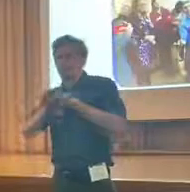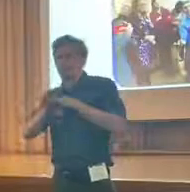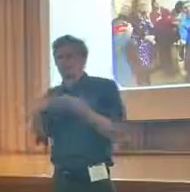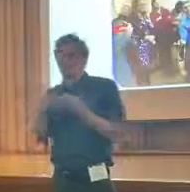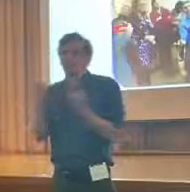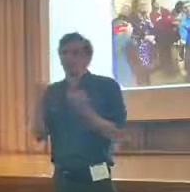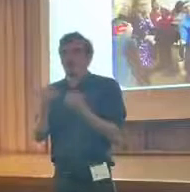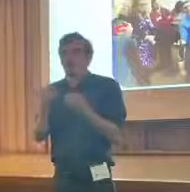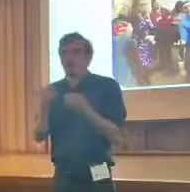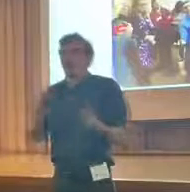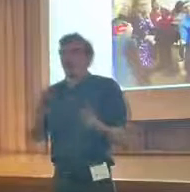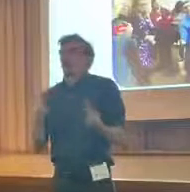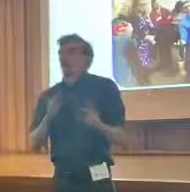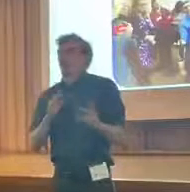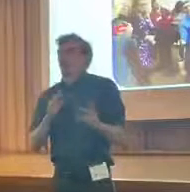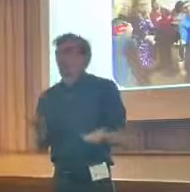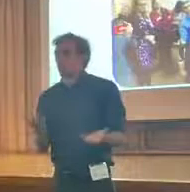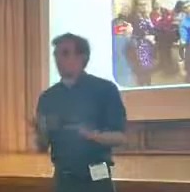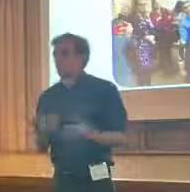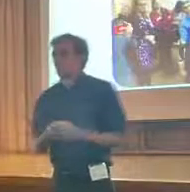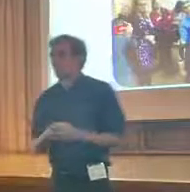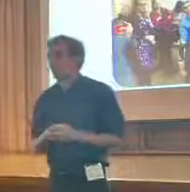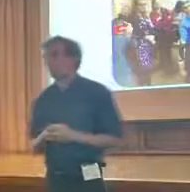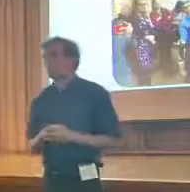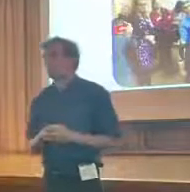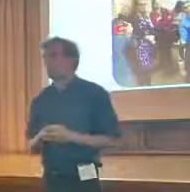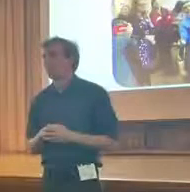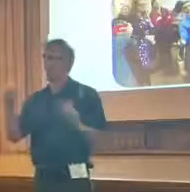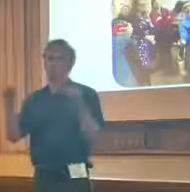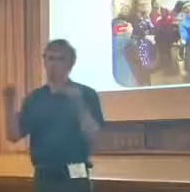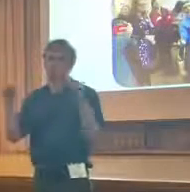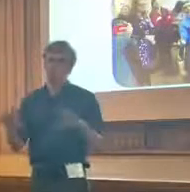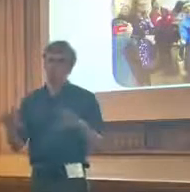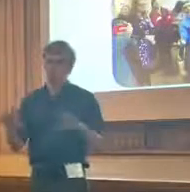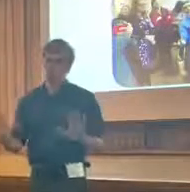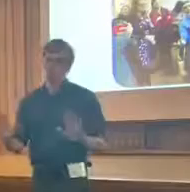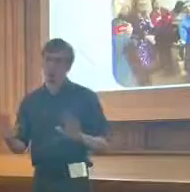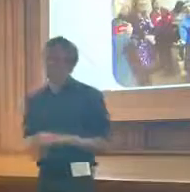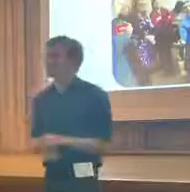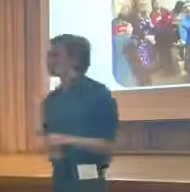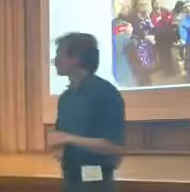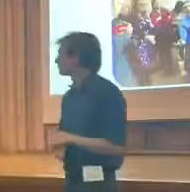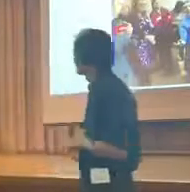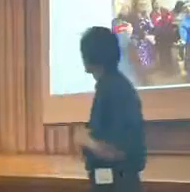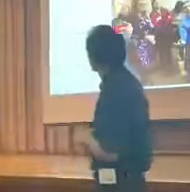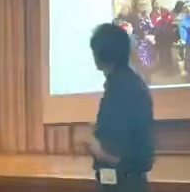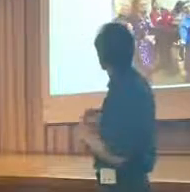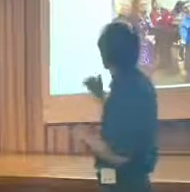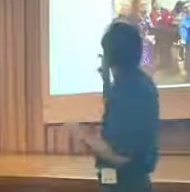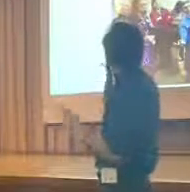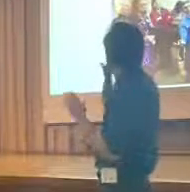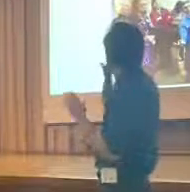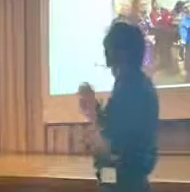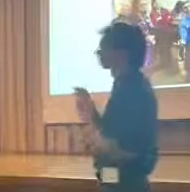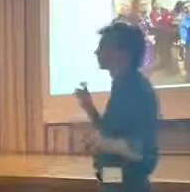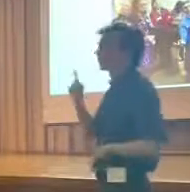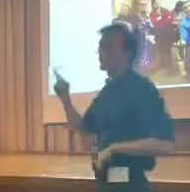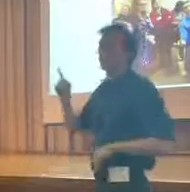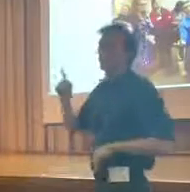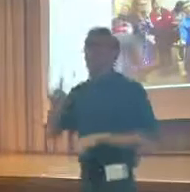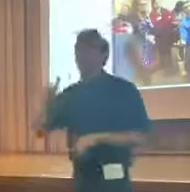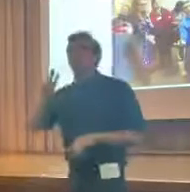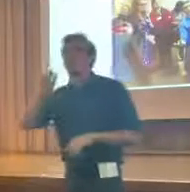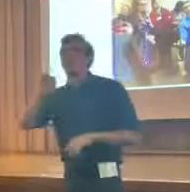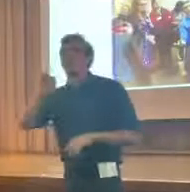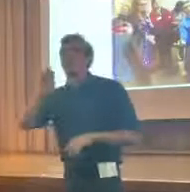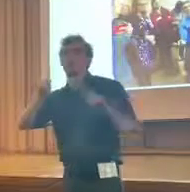magical. This is another picture of one of our senior testers, Chad Pook. And Chad has very limited fine